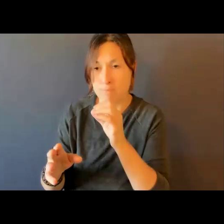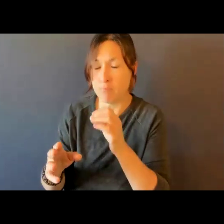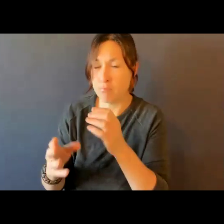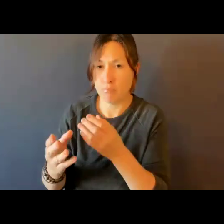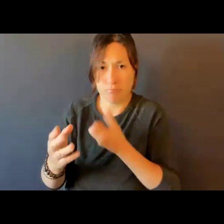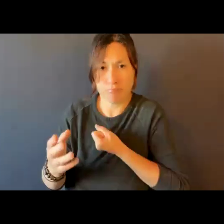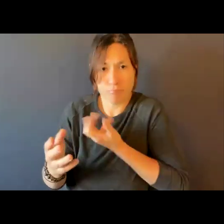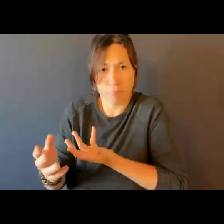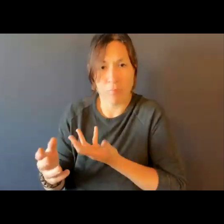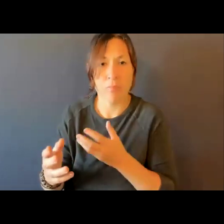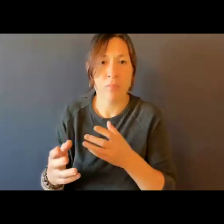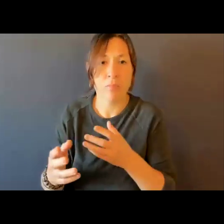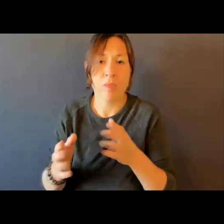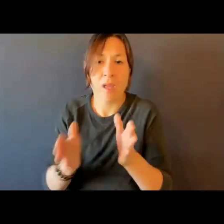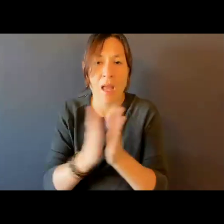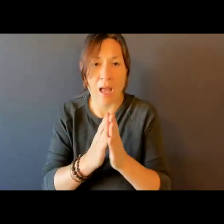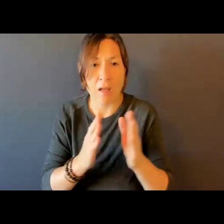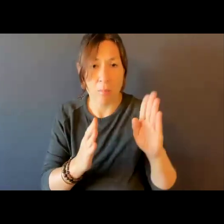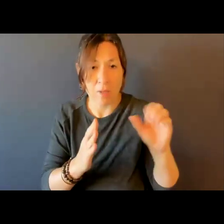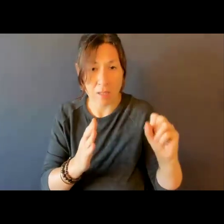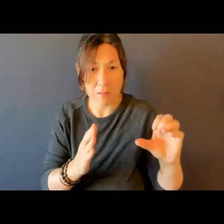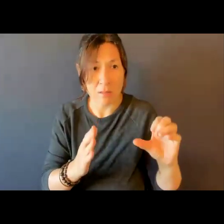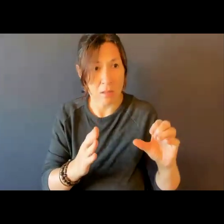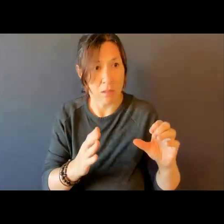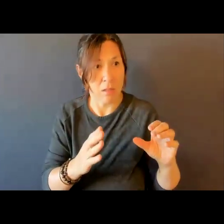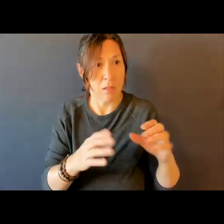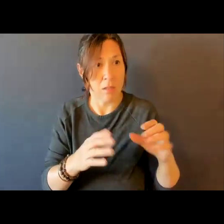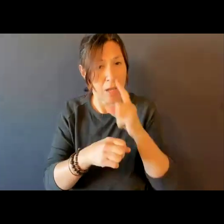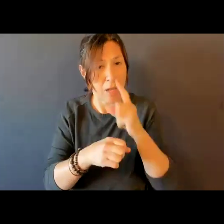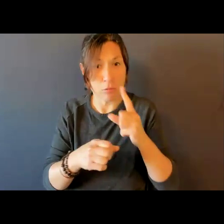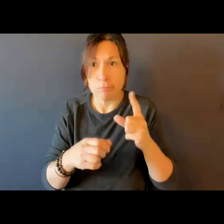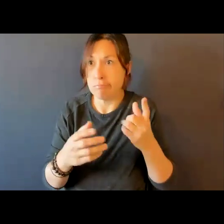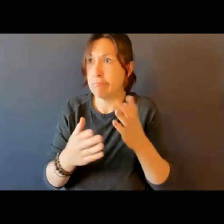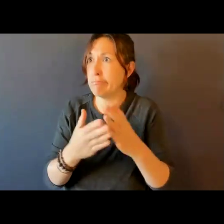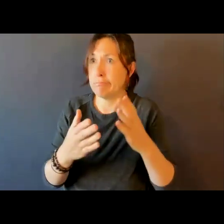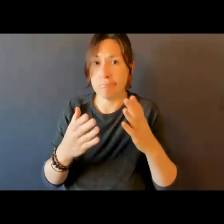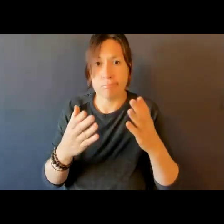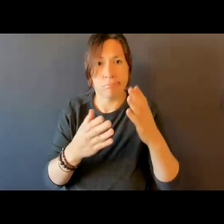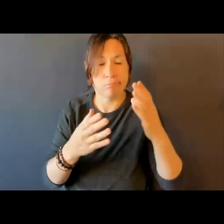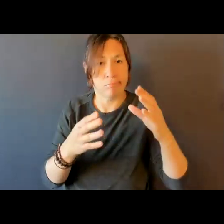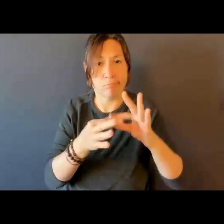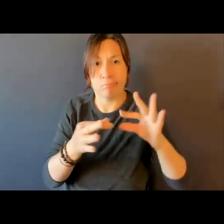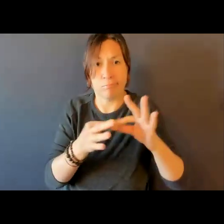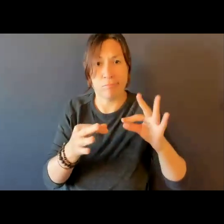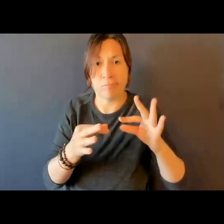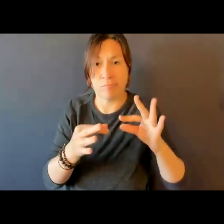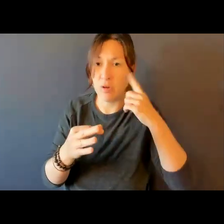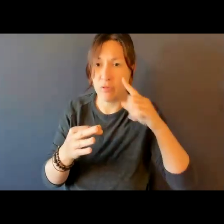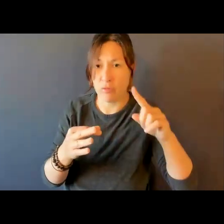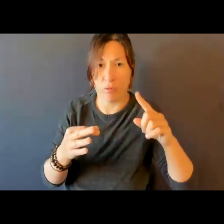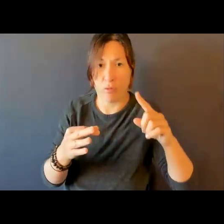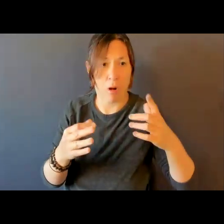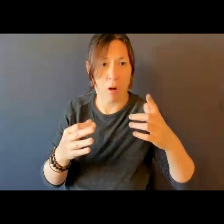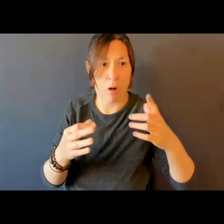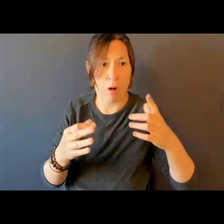to discuss an important issue facing our children and their education. Chair Robertson responded that it was the school committee's